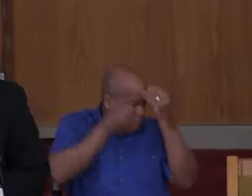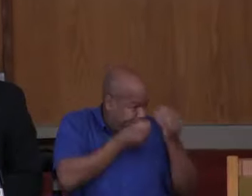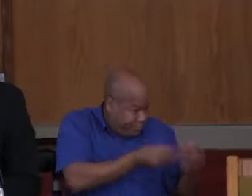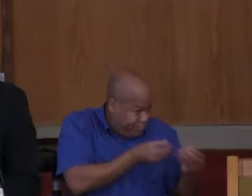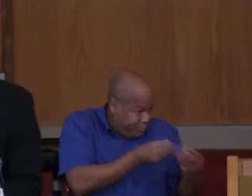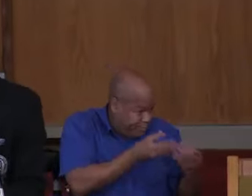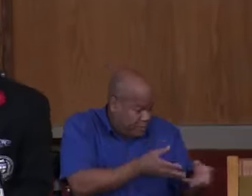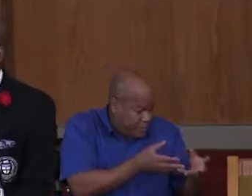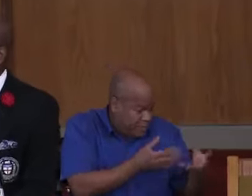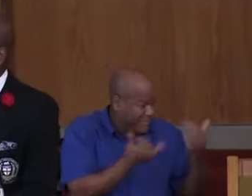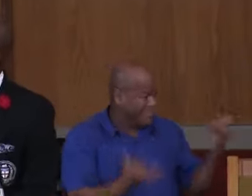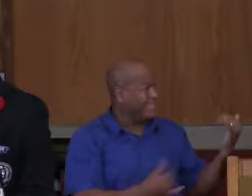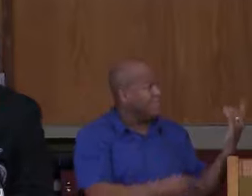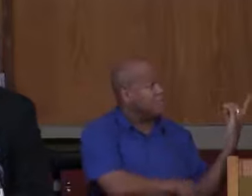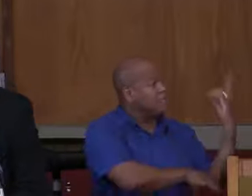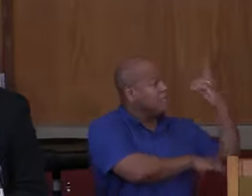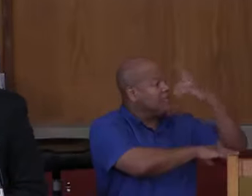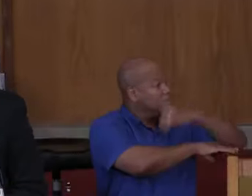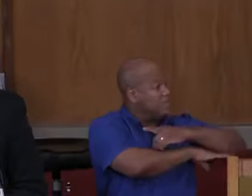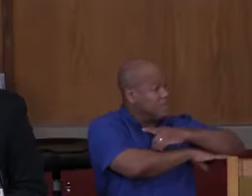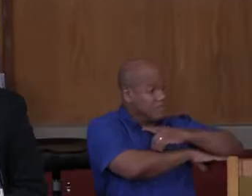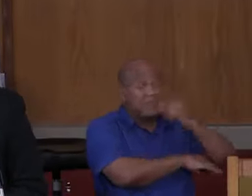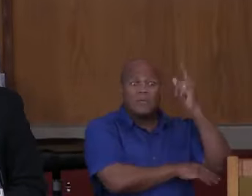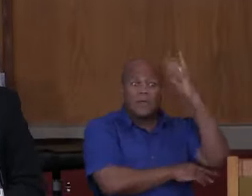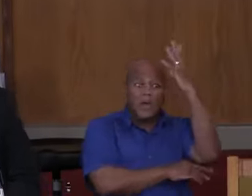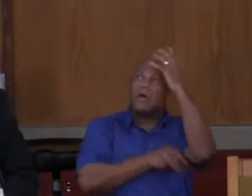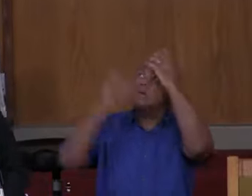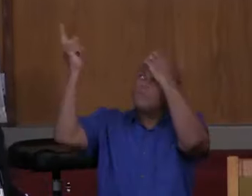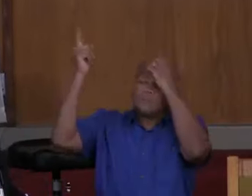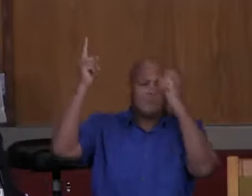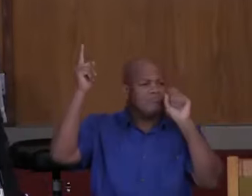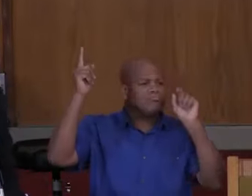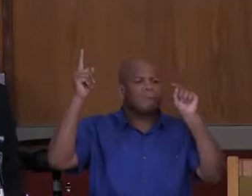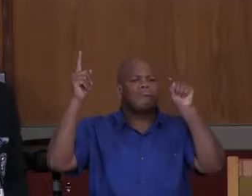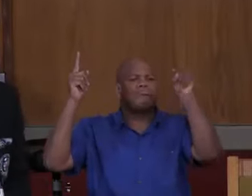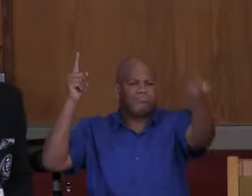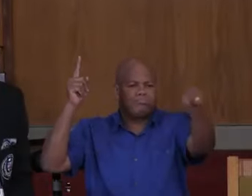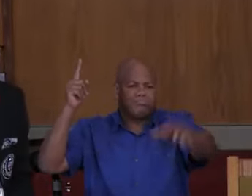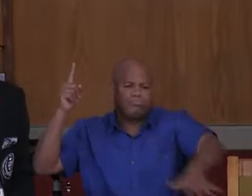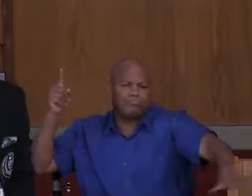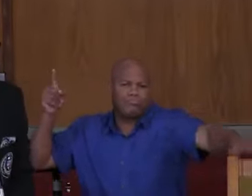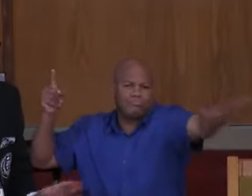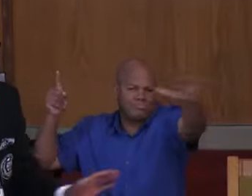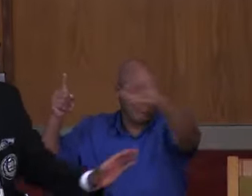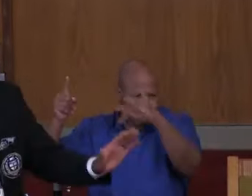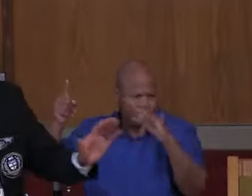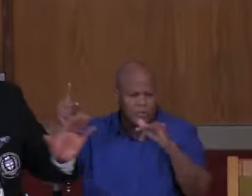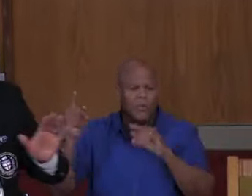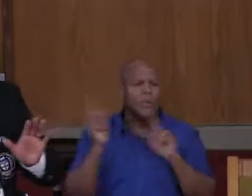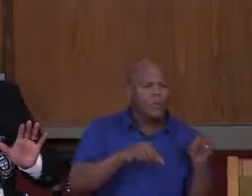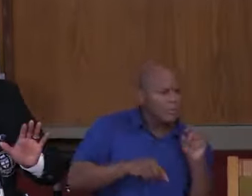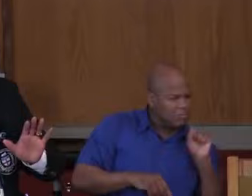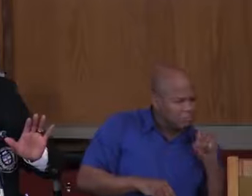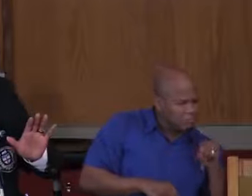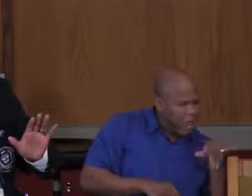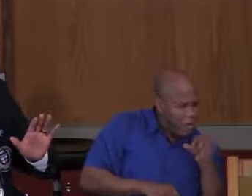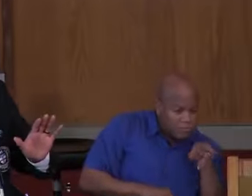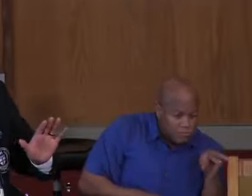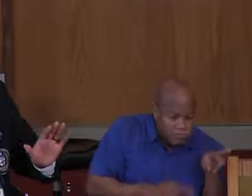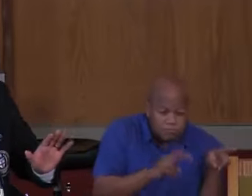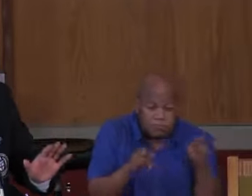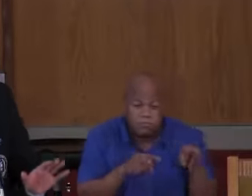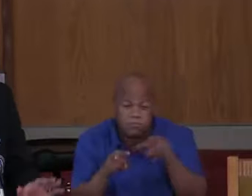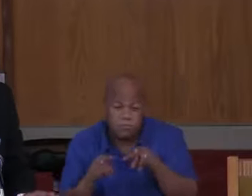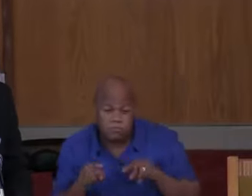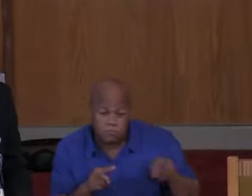That because when God told us to go spy the land that he would deliver, when everybody else on the